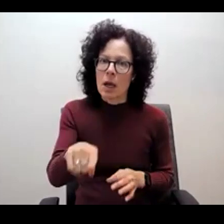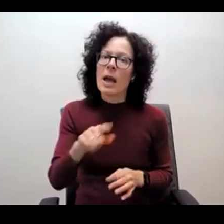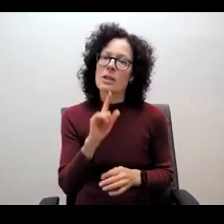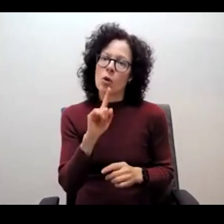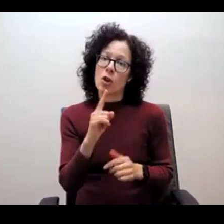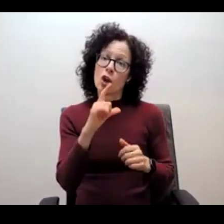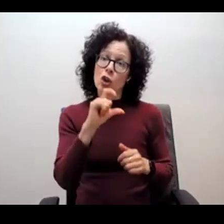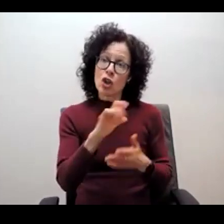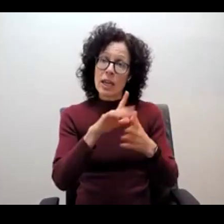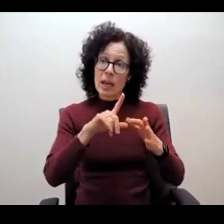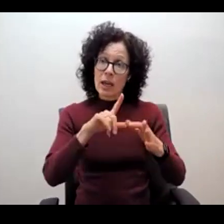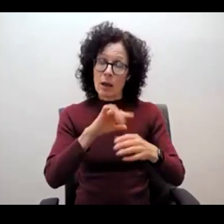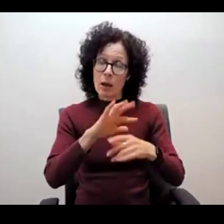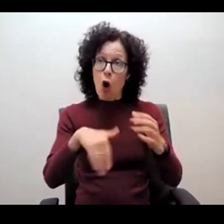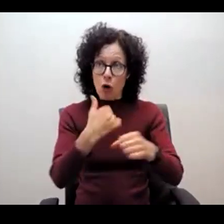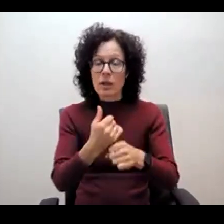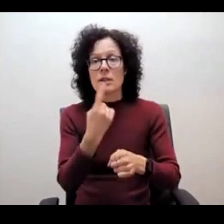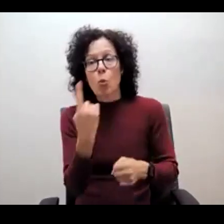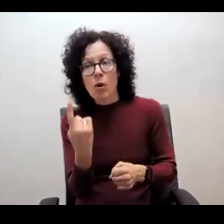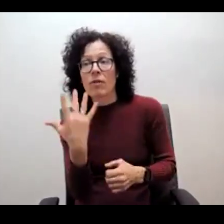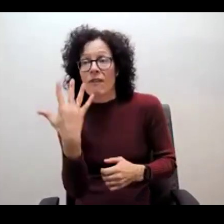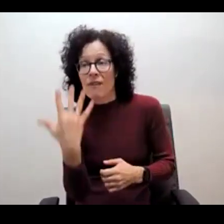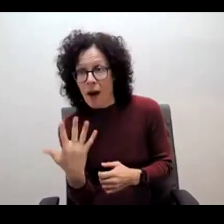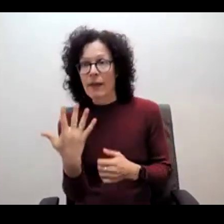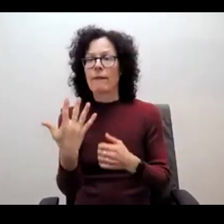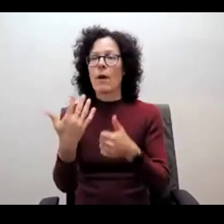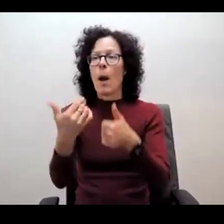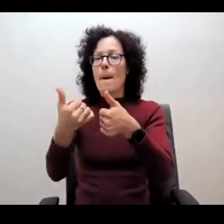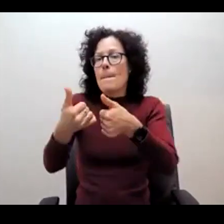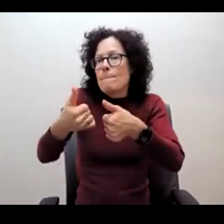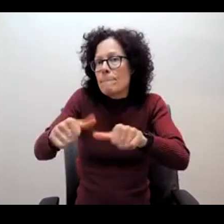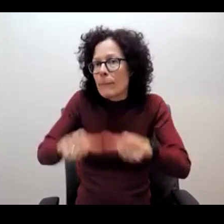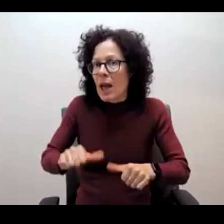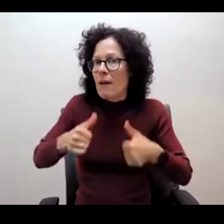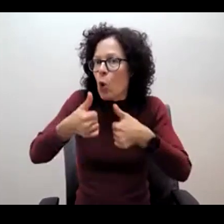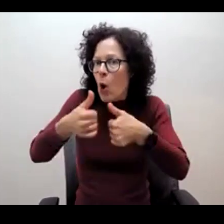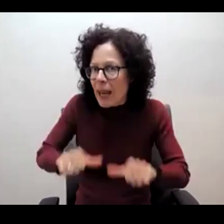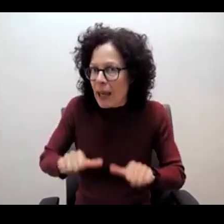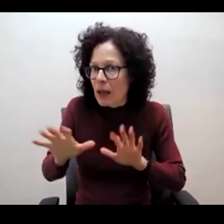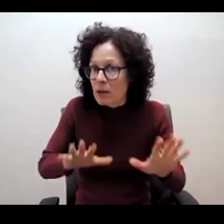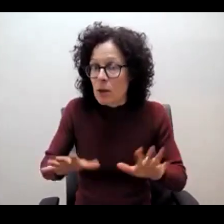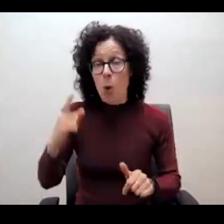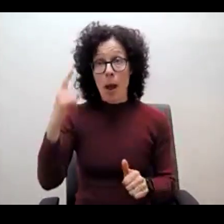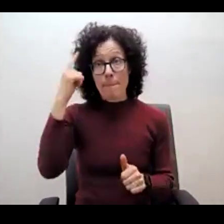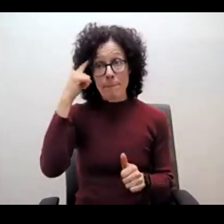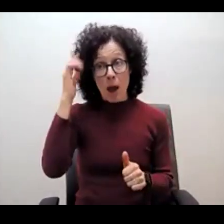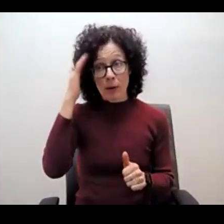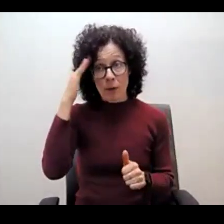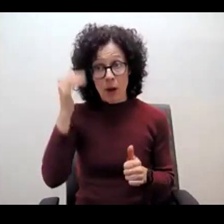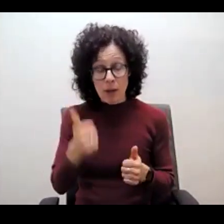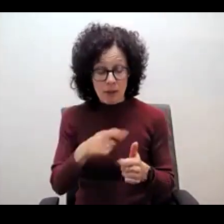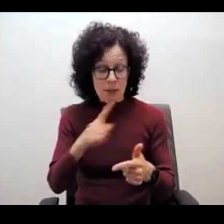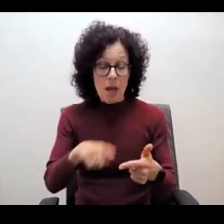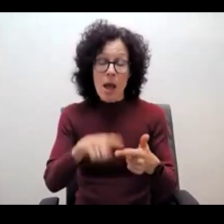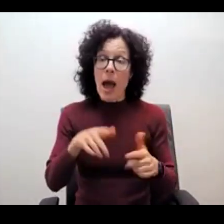you like. So looking at mindfulness, at movement in a body